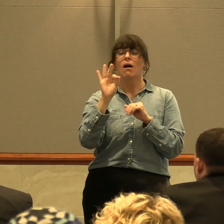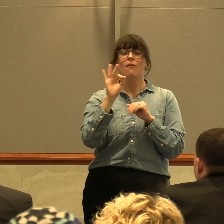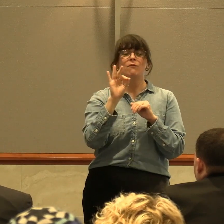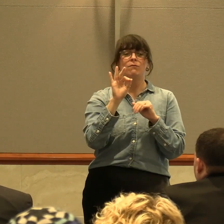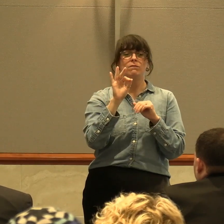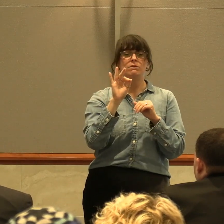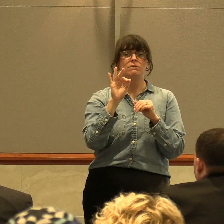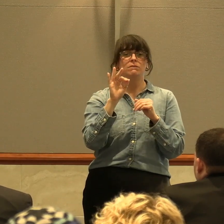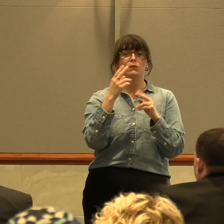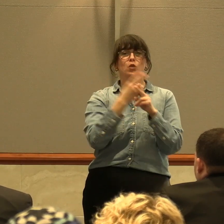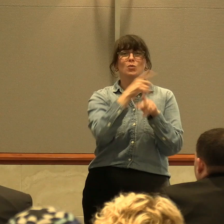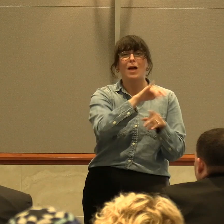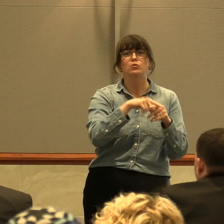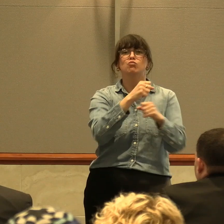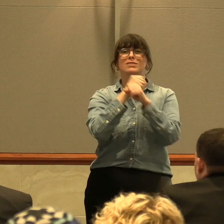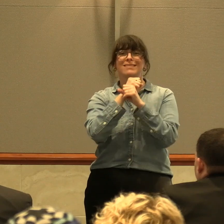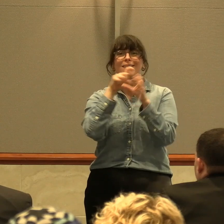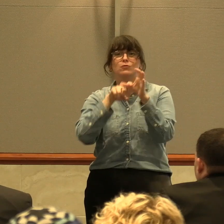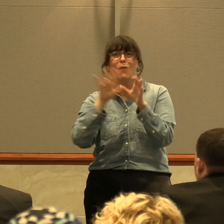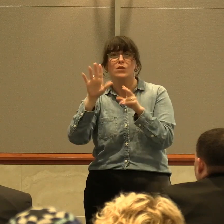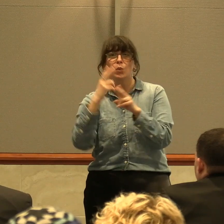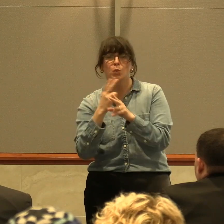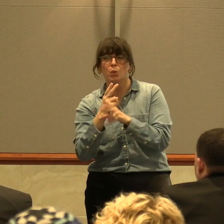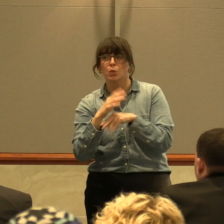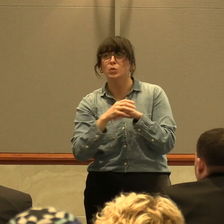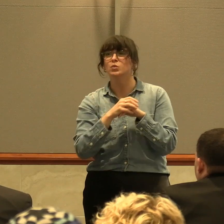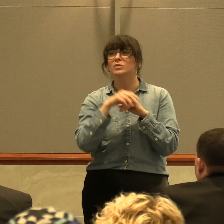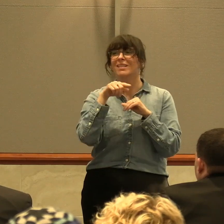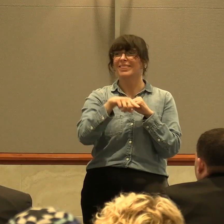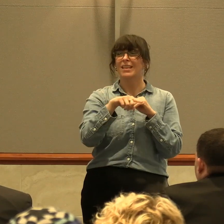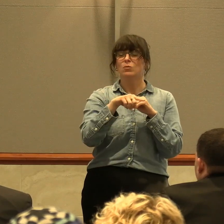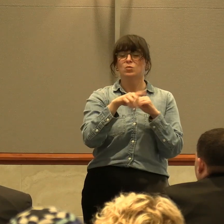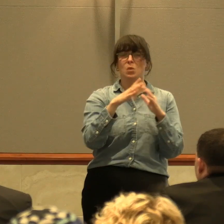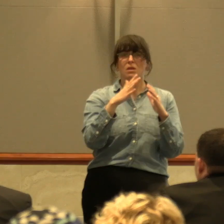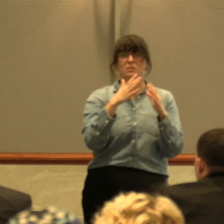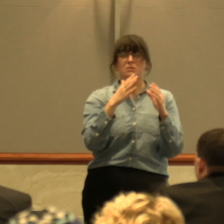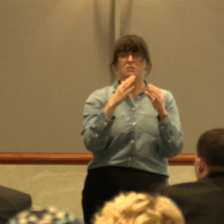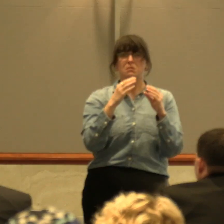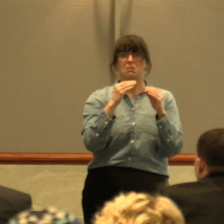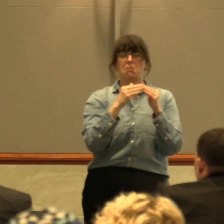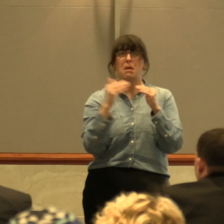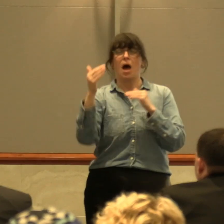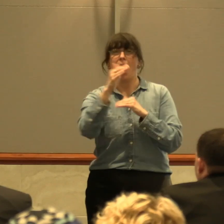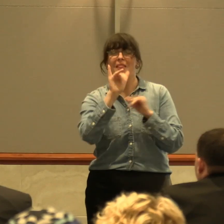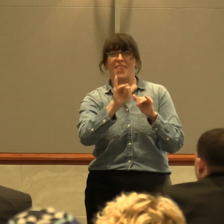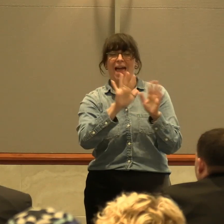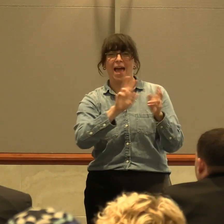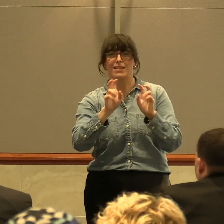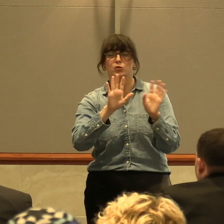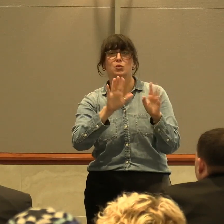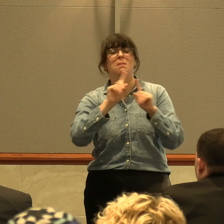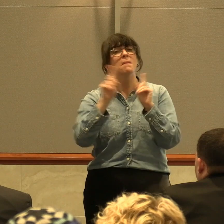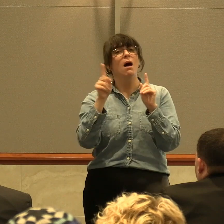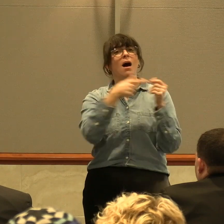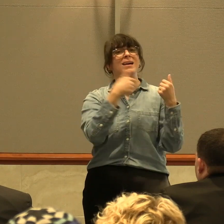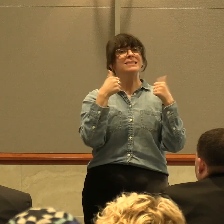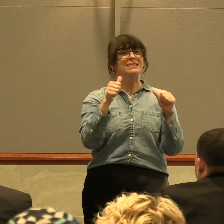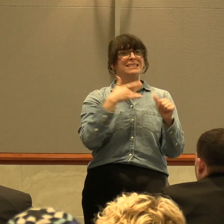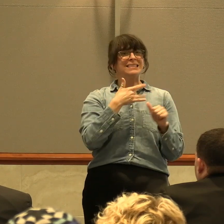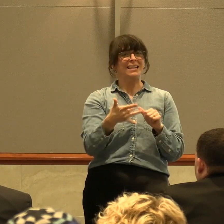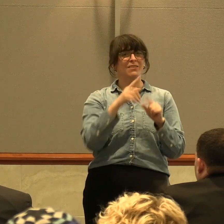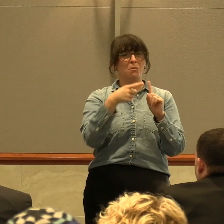that to protect Soviet Jews. This was a little bit beyond the Soviet Jew issue, but they were still sensitive about